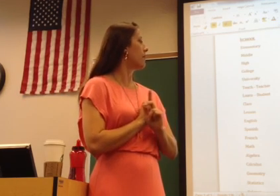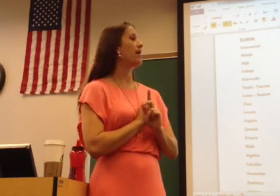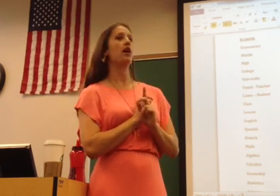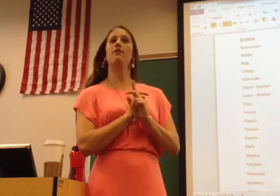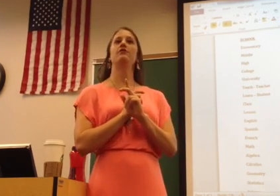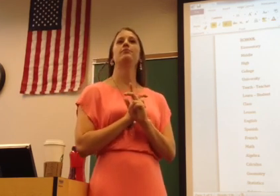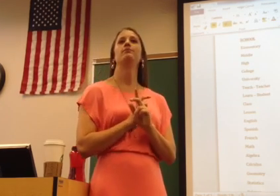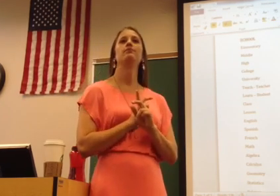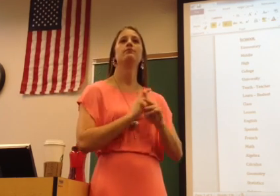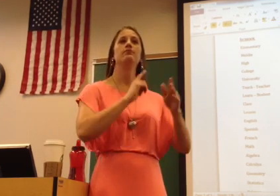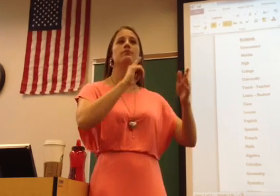Pay off.